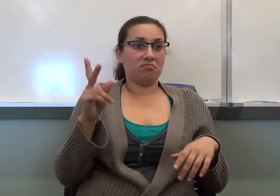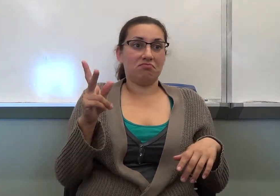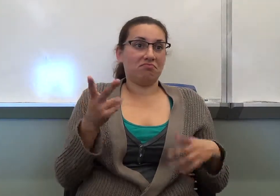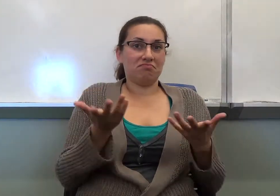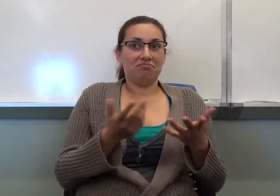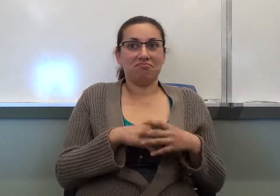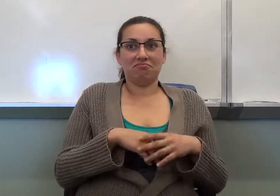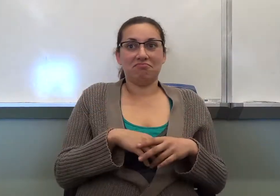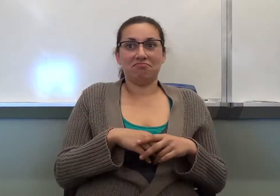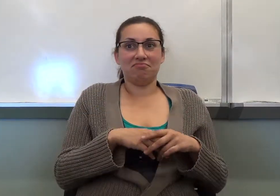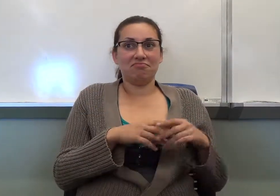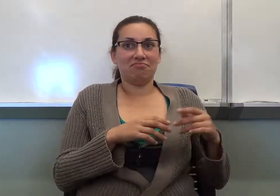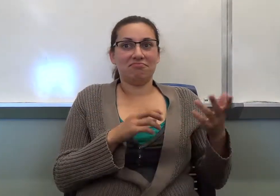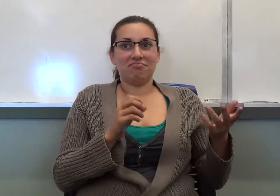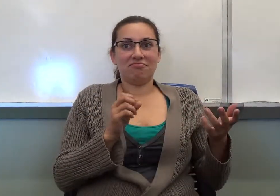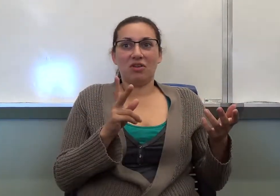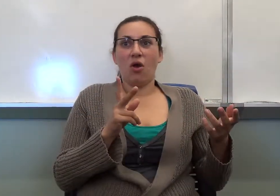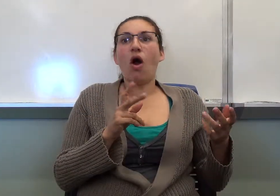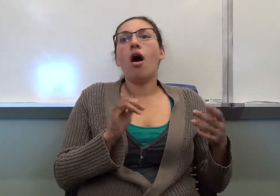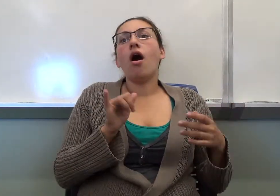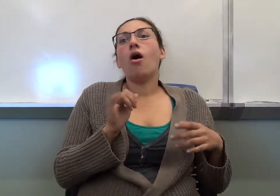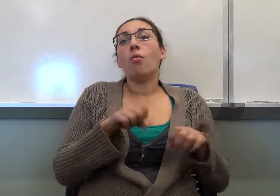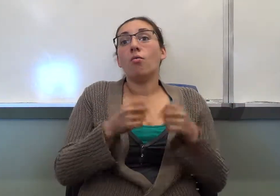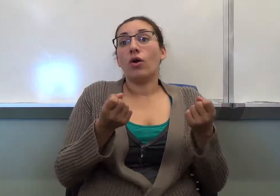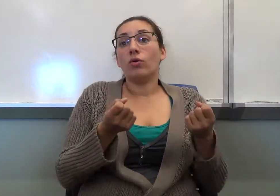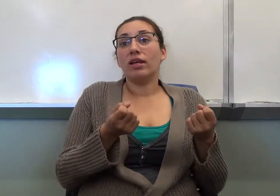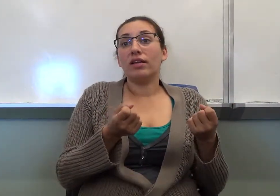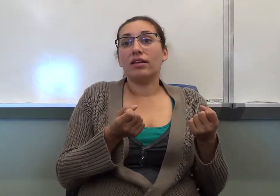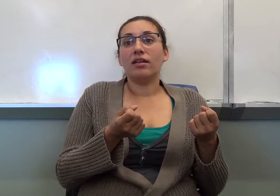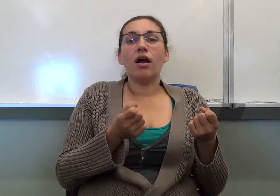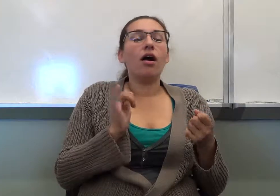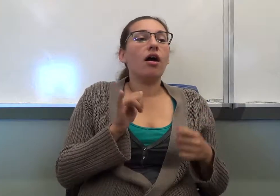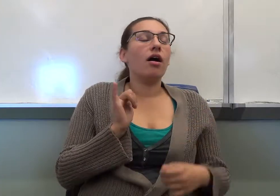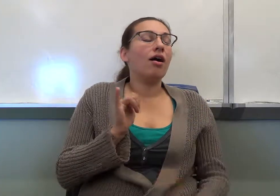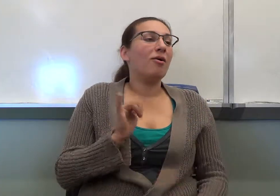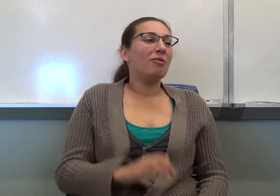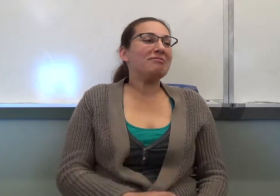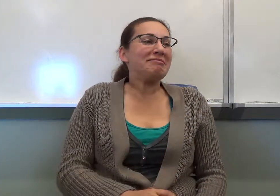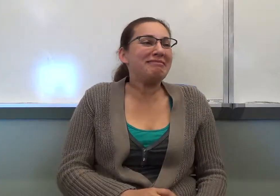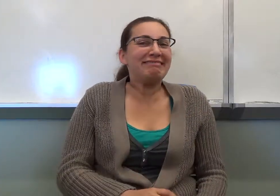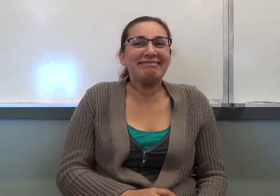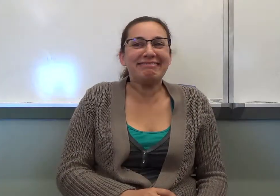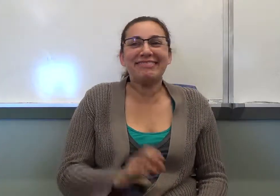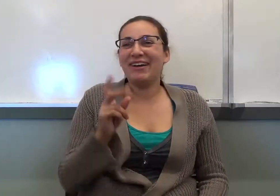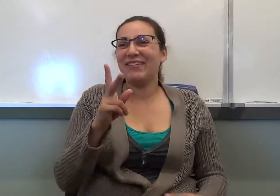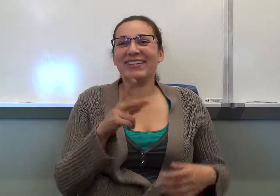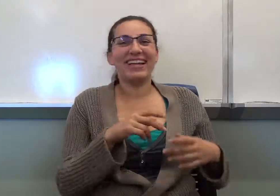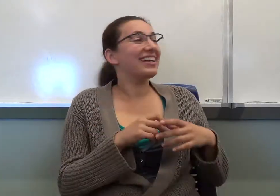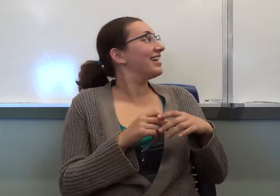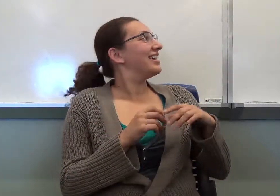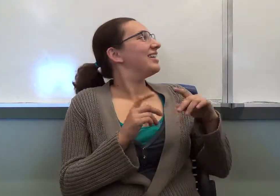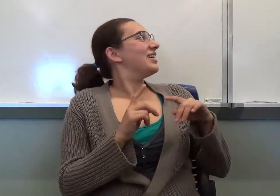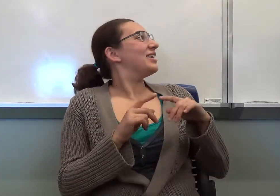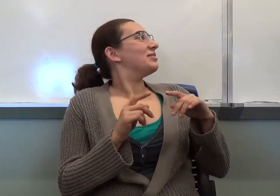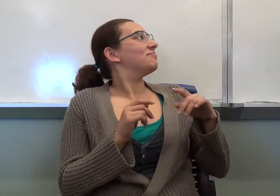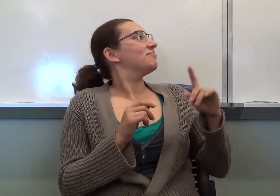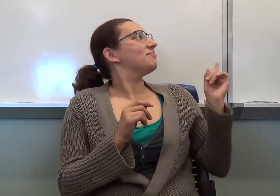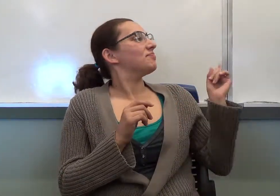Okay, likewise, we don't know the small one up here, this one, or this one. They didn't tell us either any of those 3. But we know the sum of